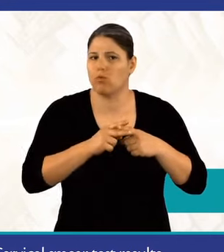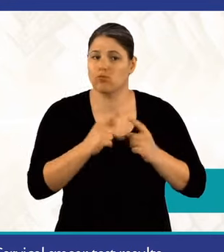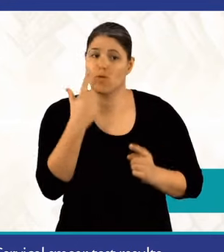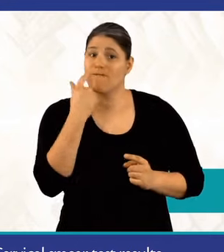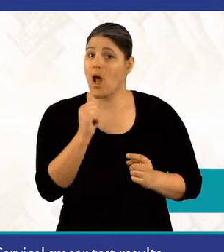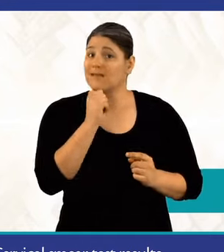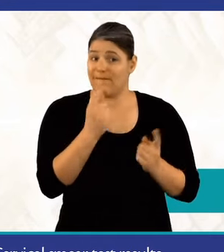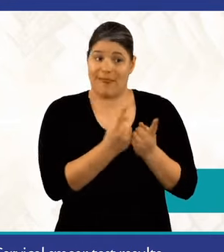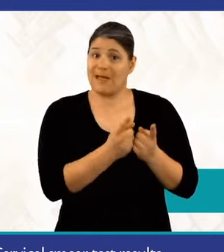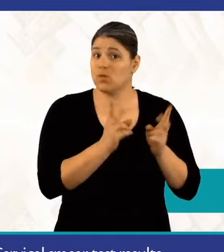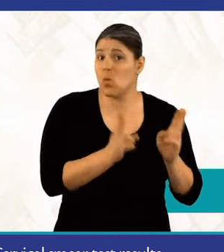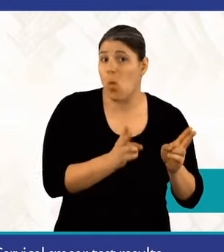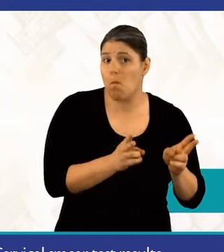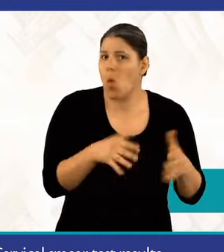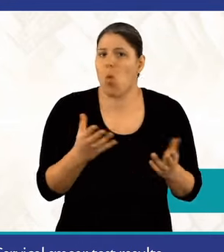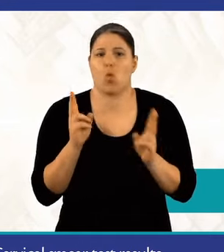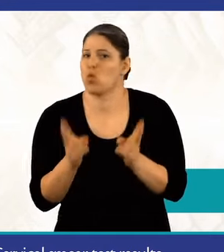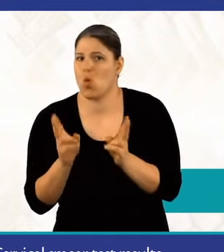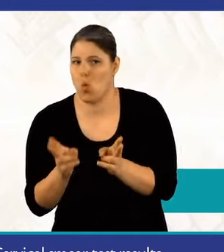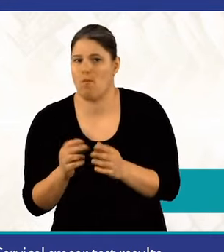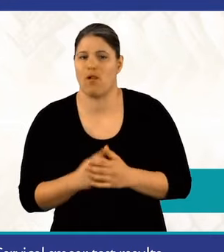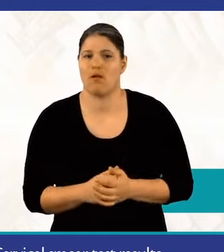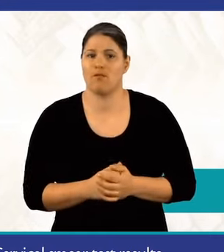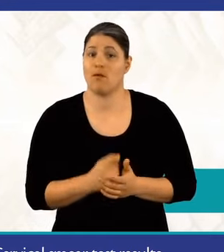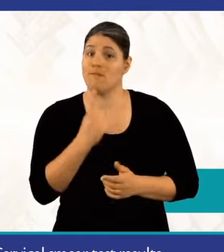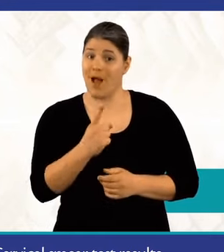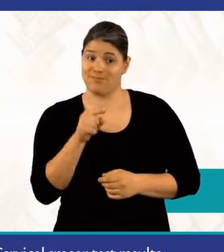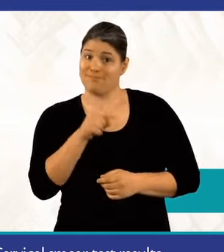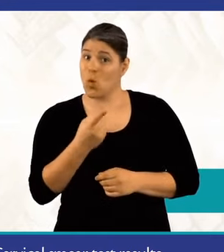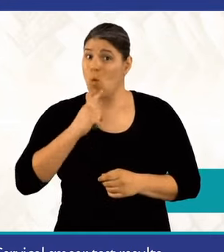Cervical smear tests are a very good screening tool, but they are not perfect.